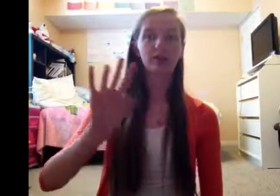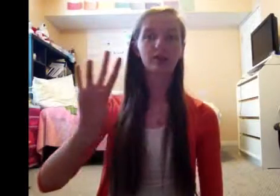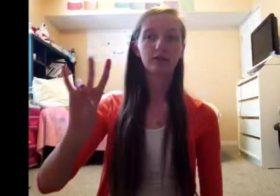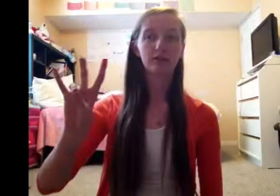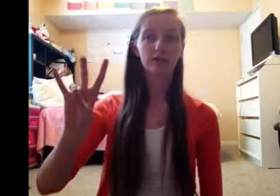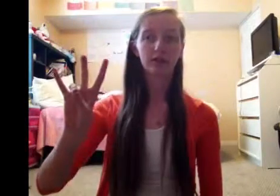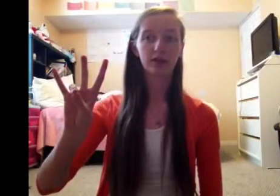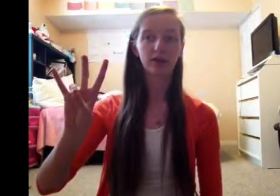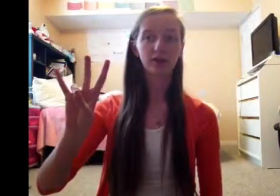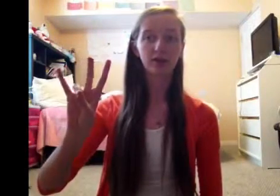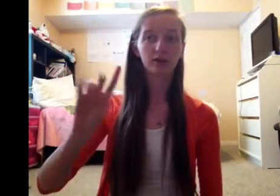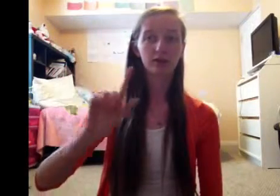27,